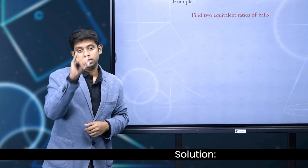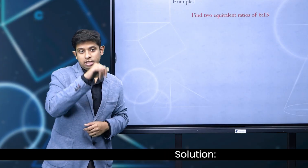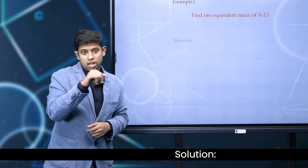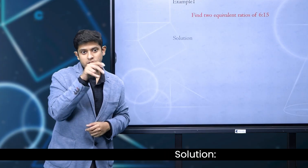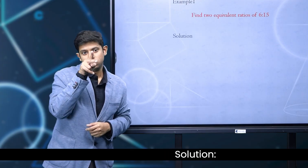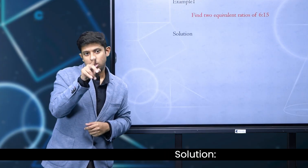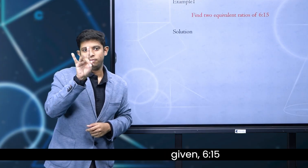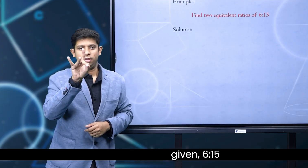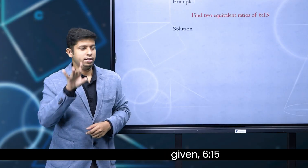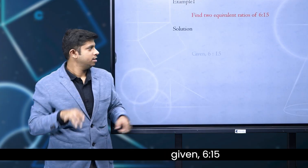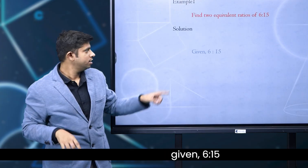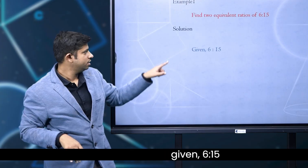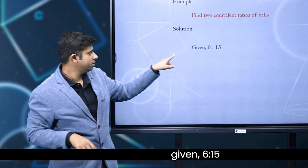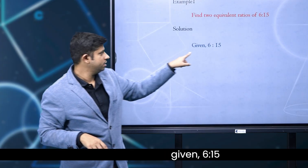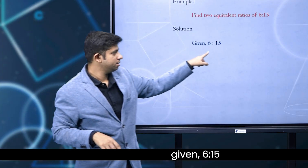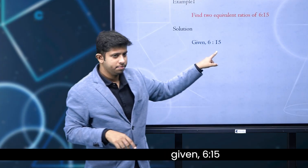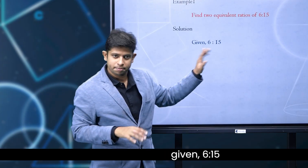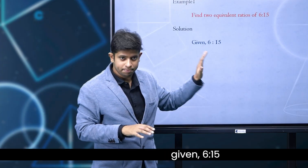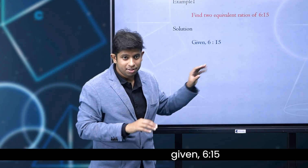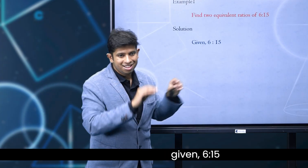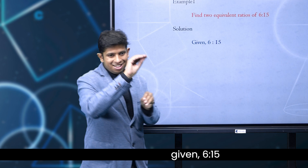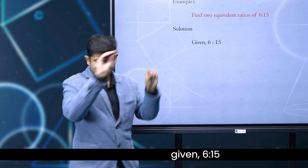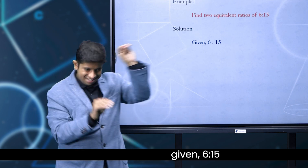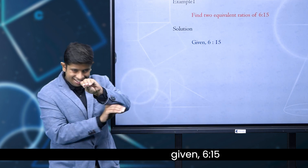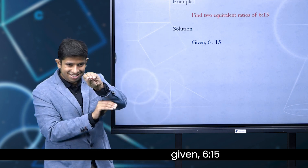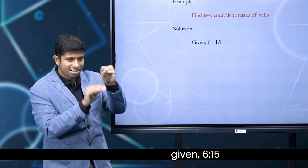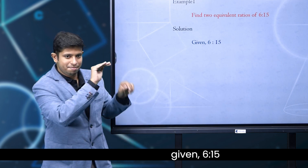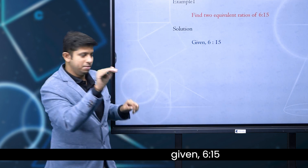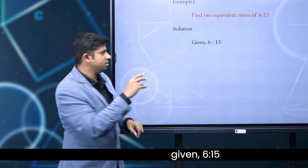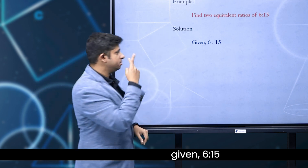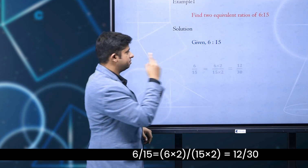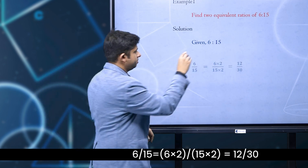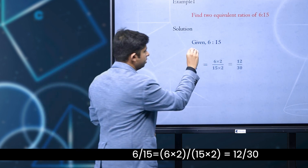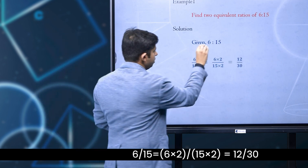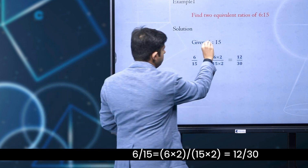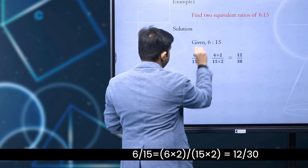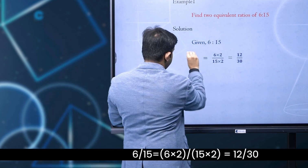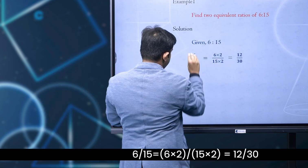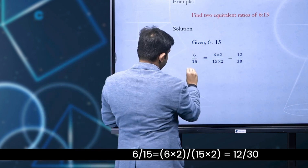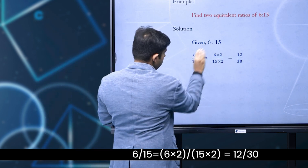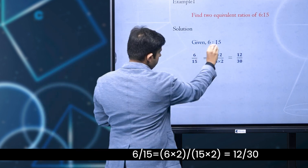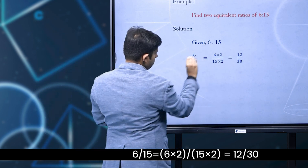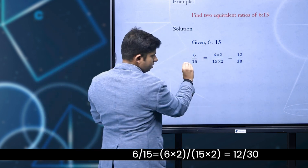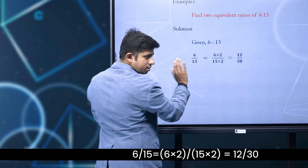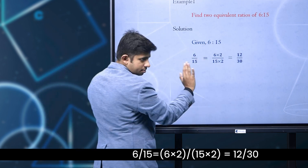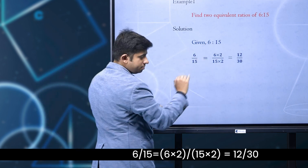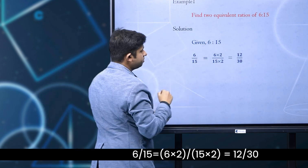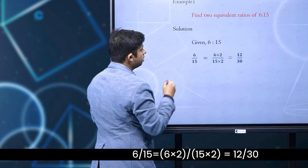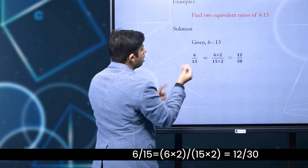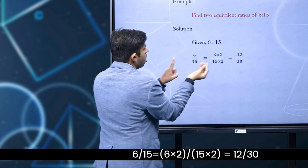Solution. Given 6 is to 15. 6 by 15 equals to 6 into 2 by 15 into 2 equals to